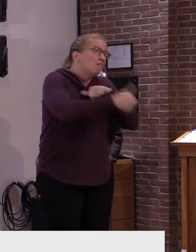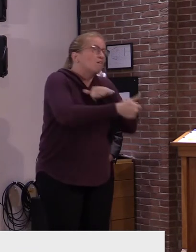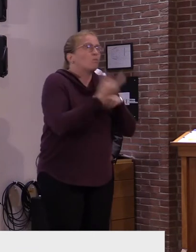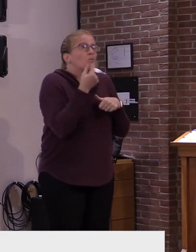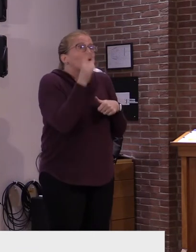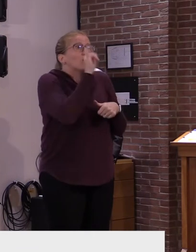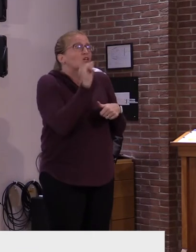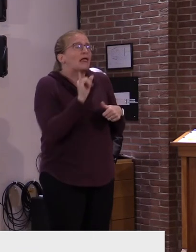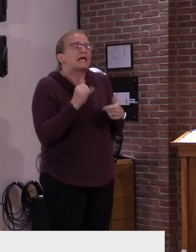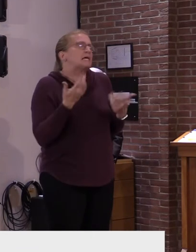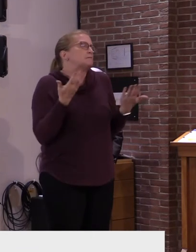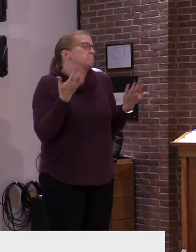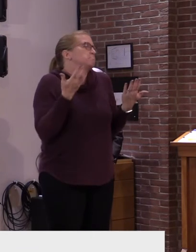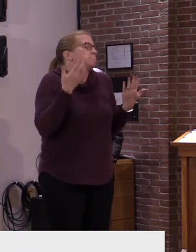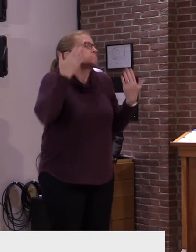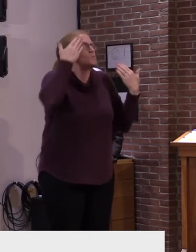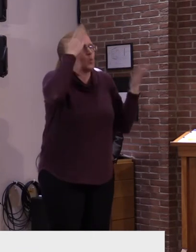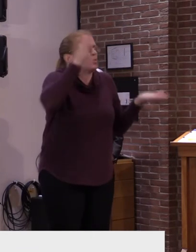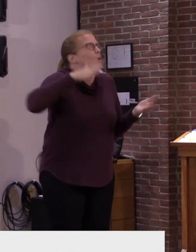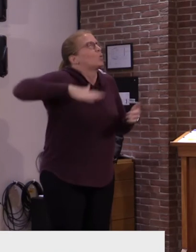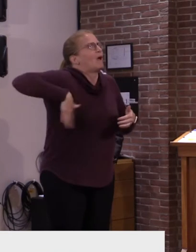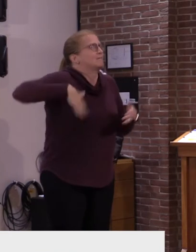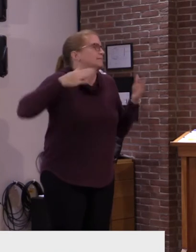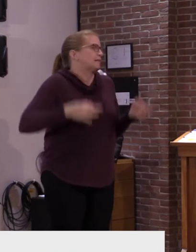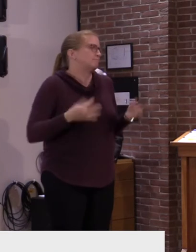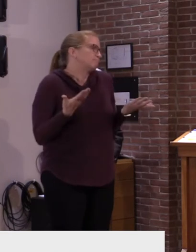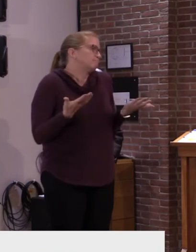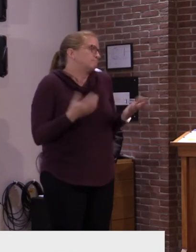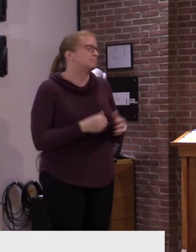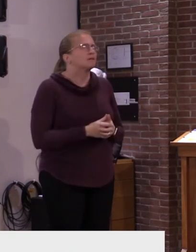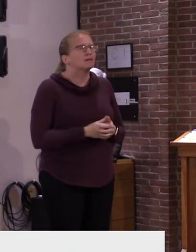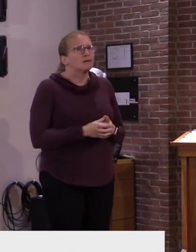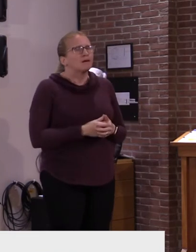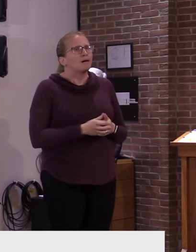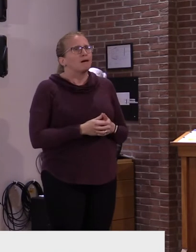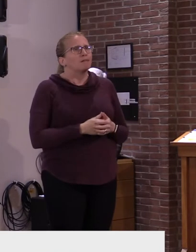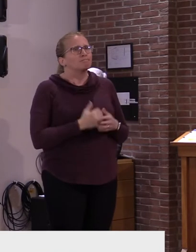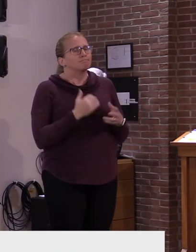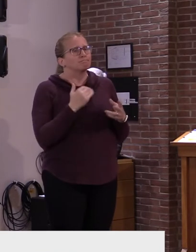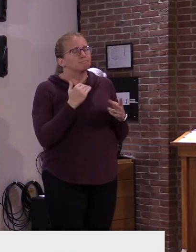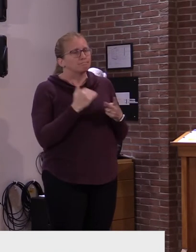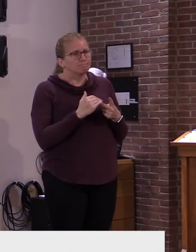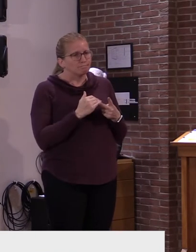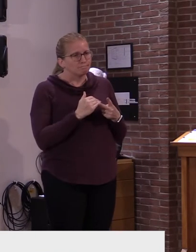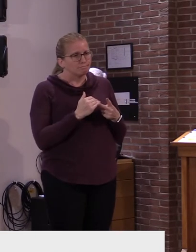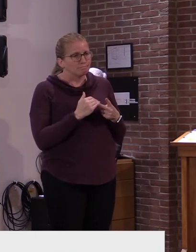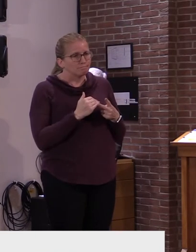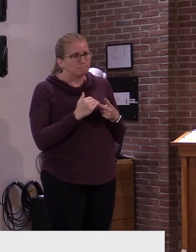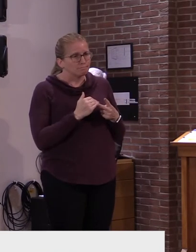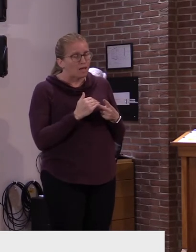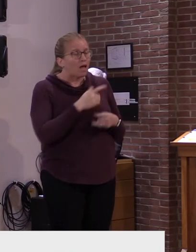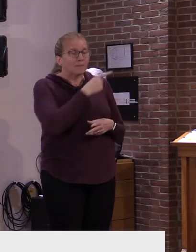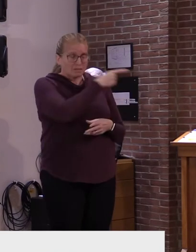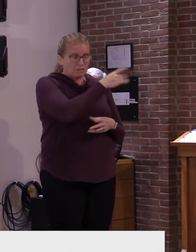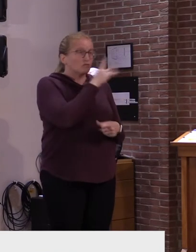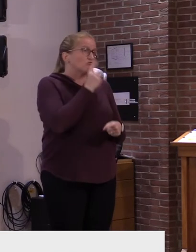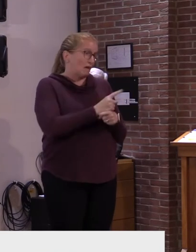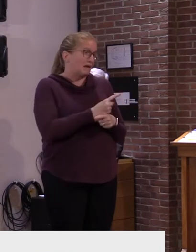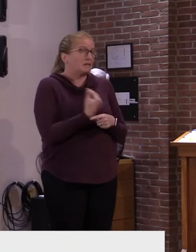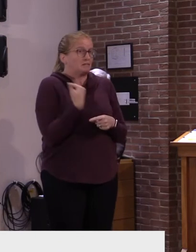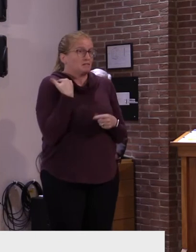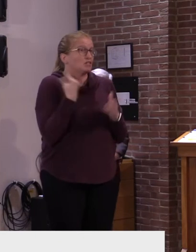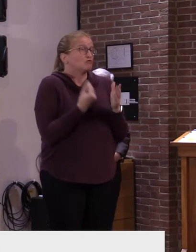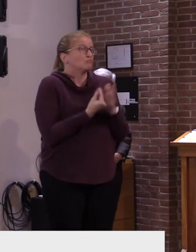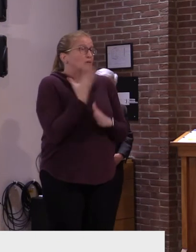look like in terms of a fine structure or something like that um the you're right to observe that only a few